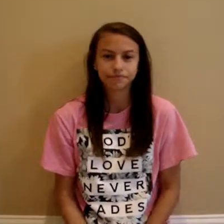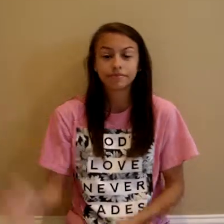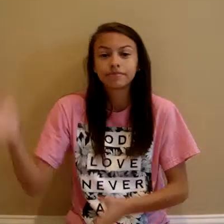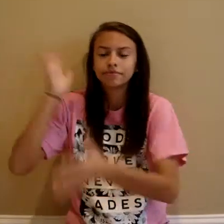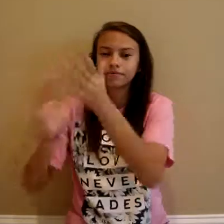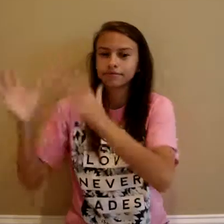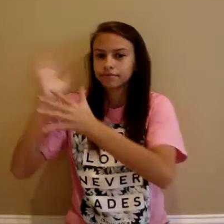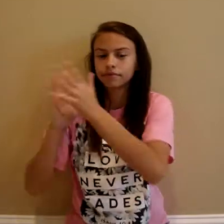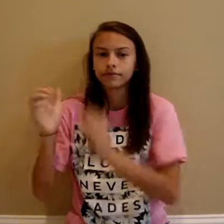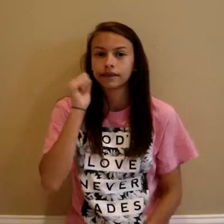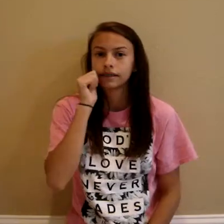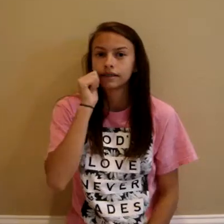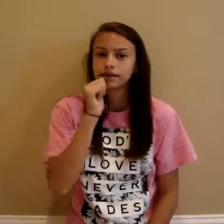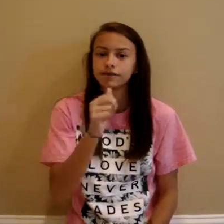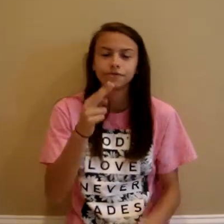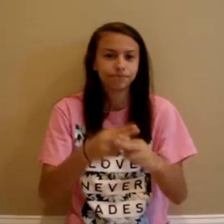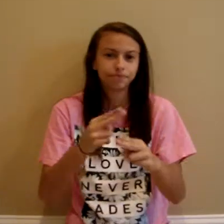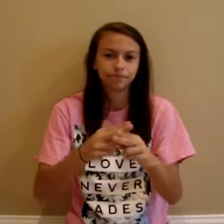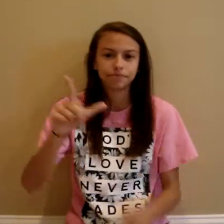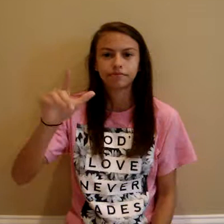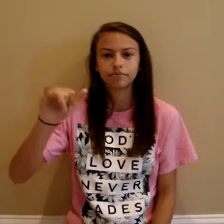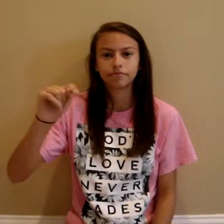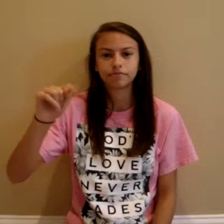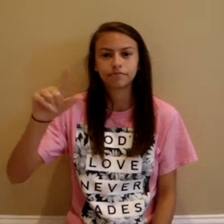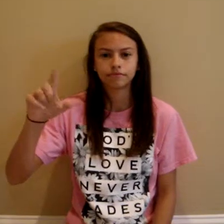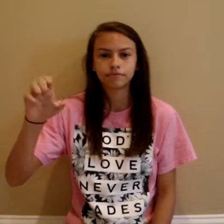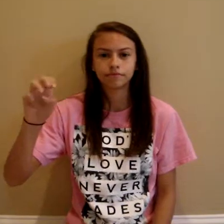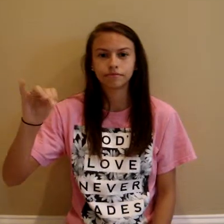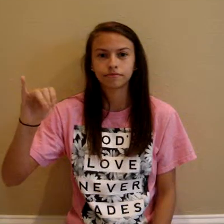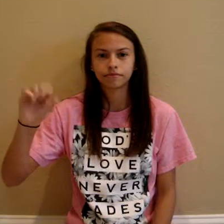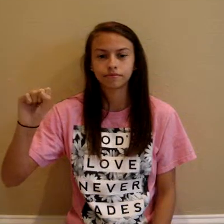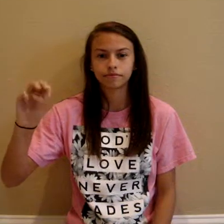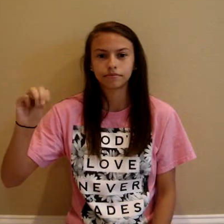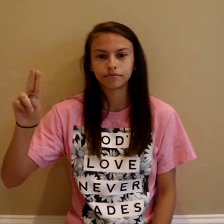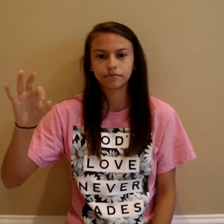Once upon a time, there was a girl named Little Miss Muffet.